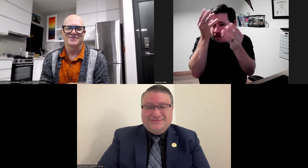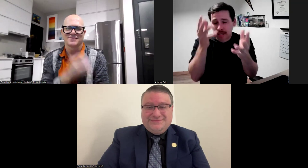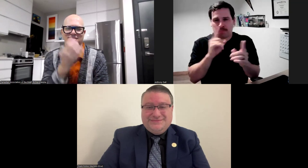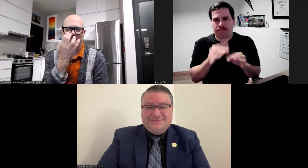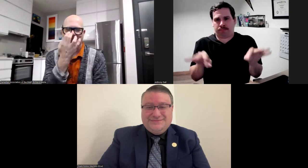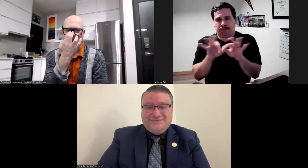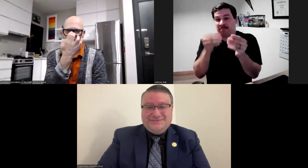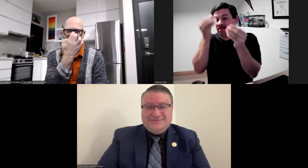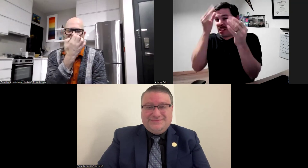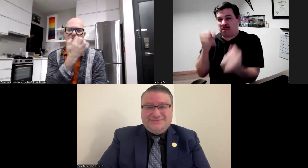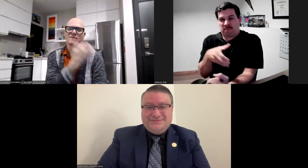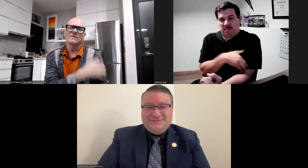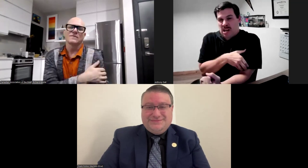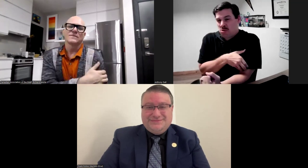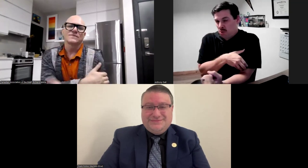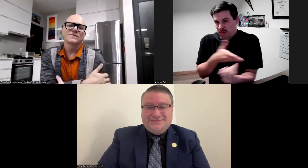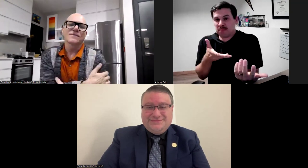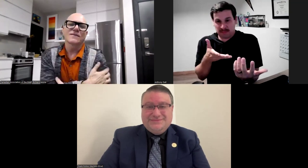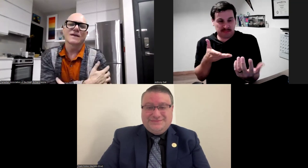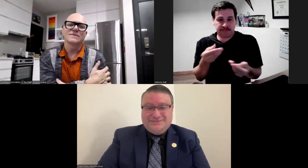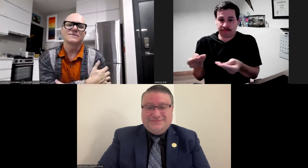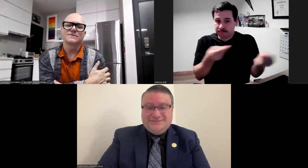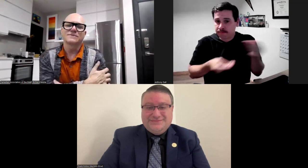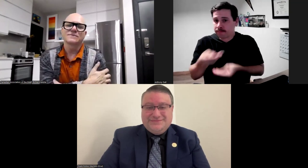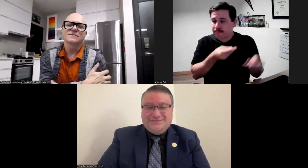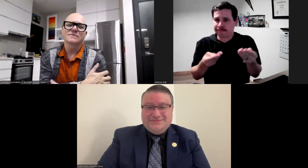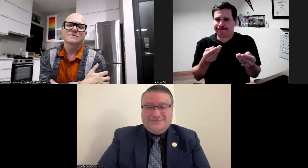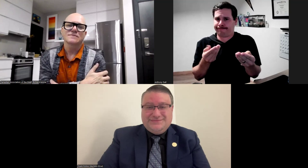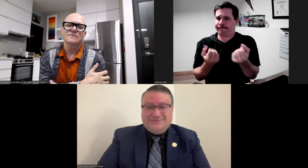And the information and resources you shared is incredibly important and very powerful.